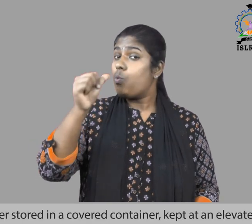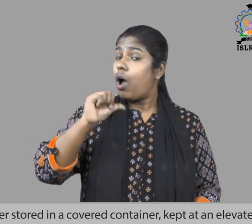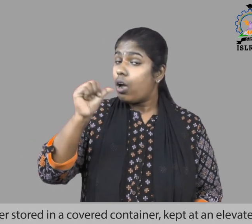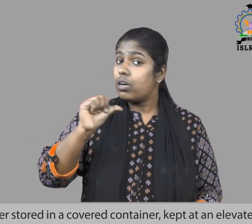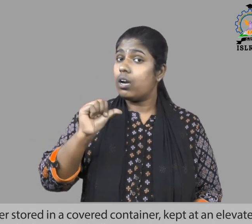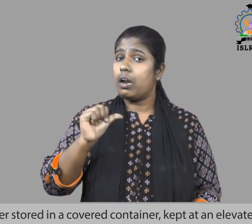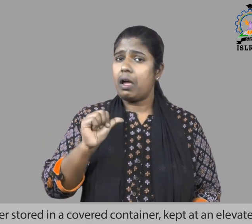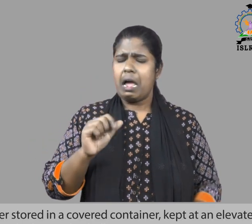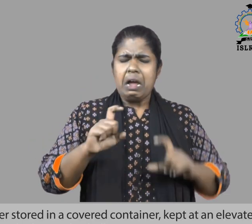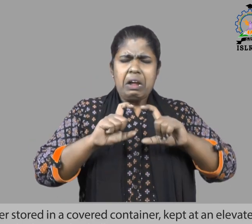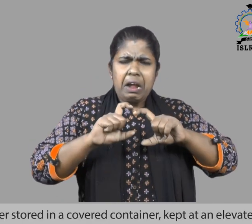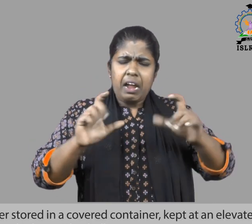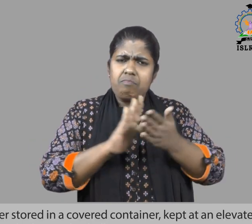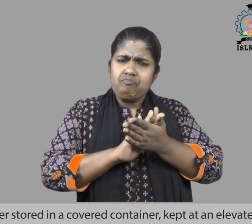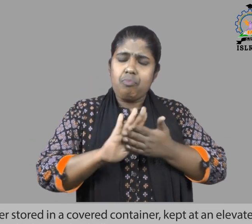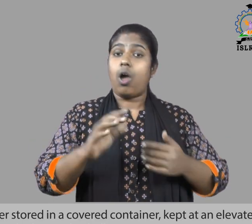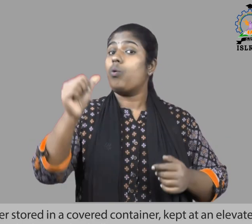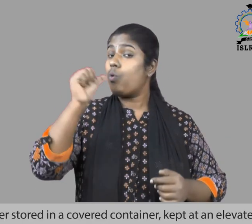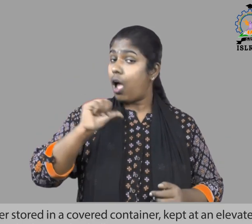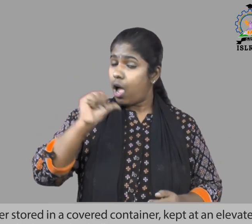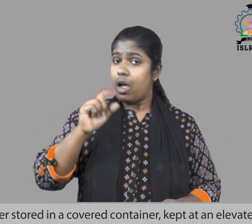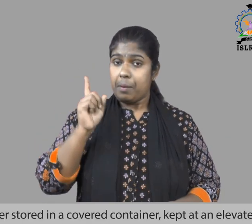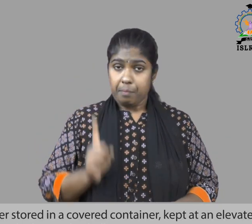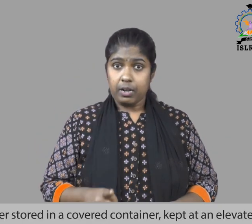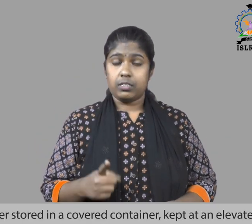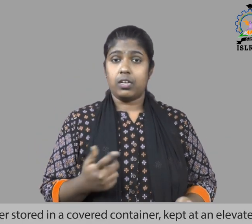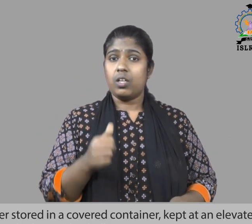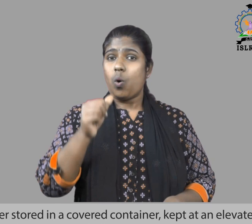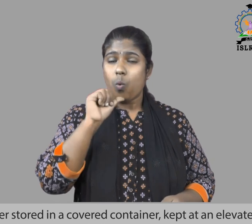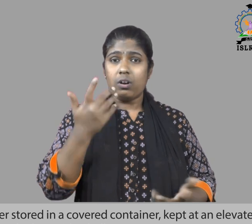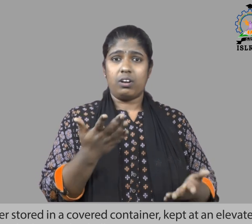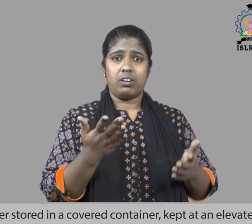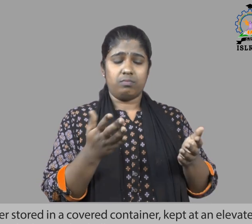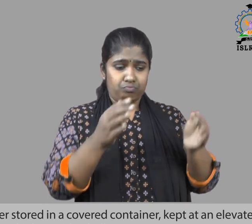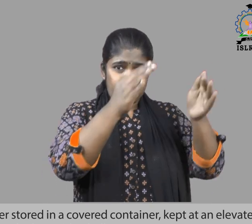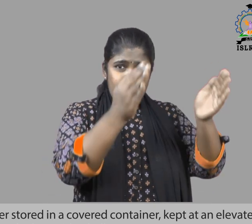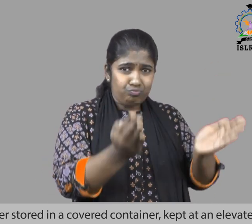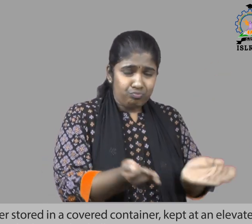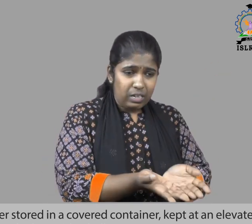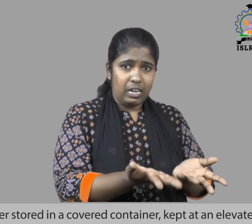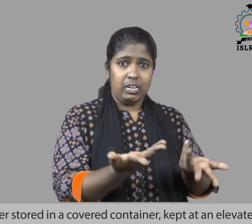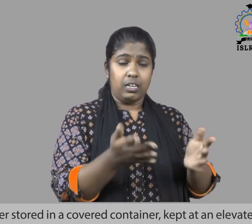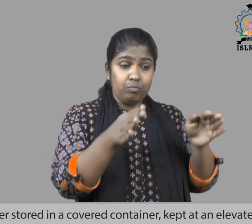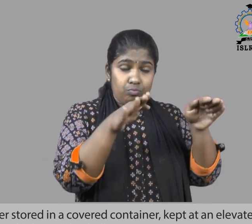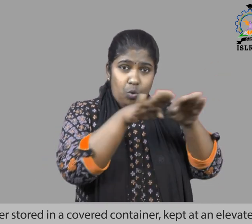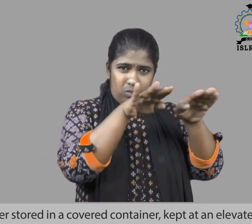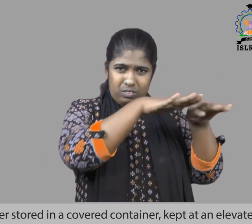Always consume safe drinking water stored in a covered container, kept at